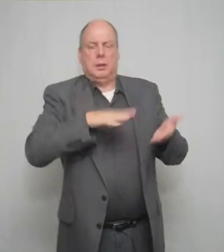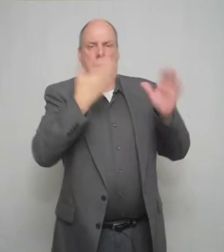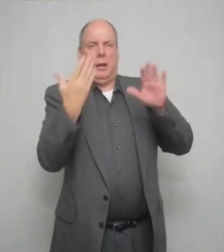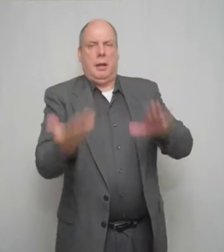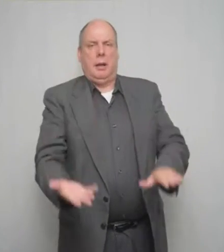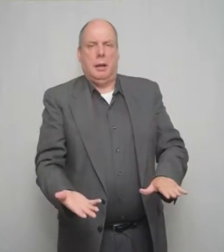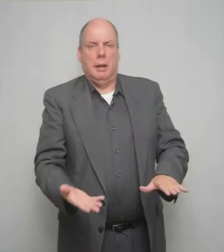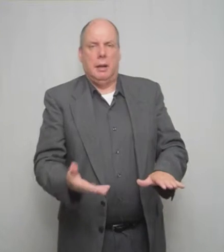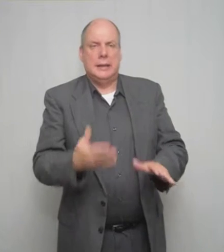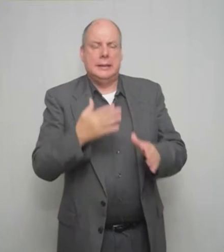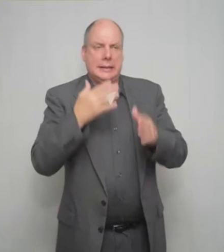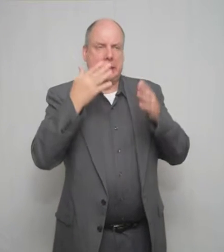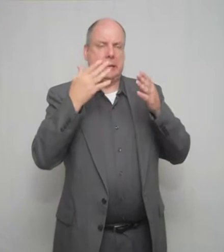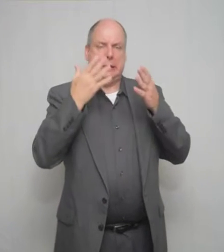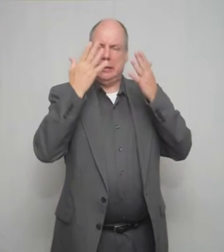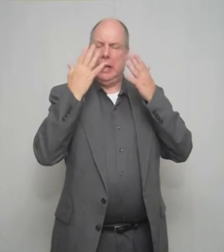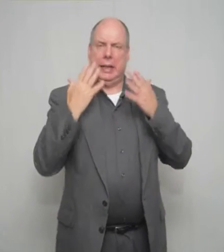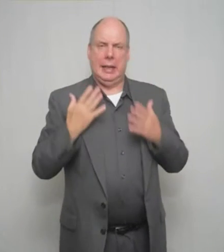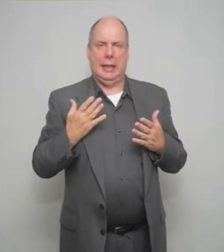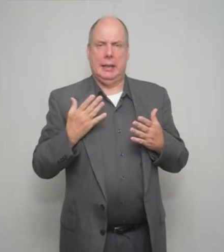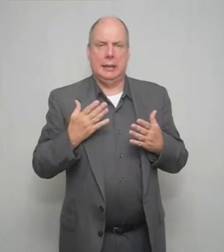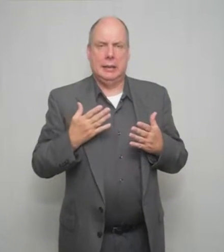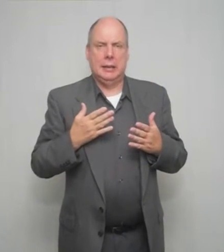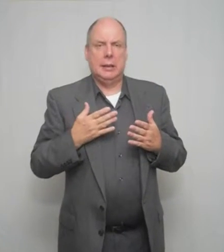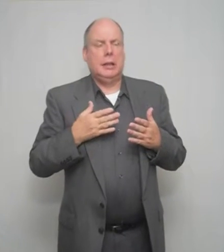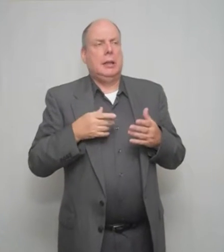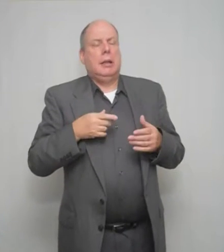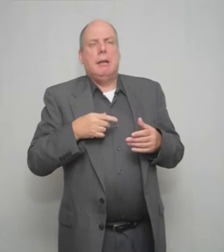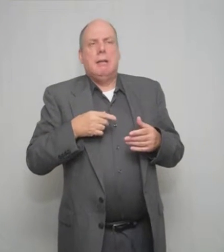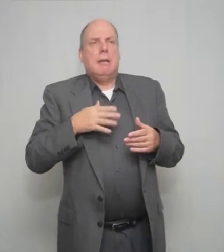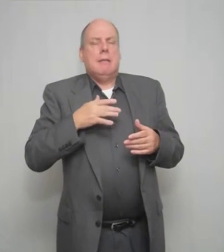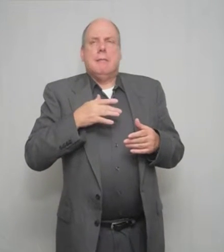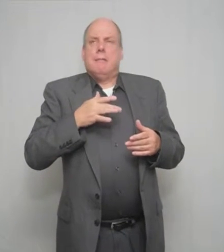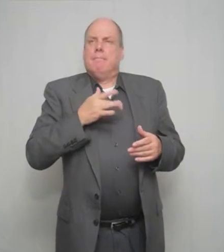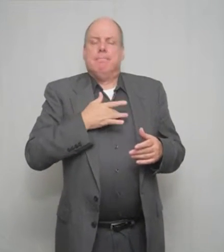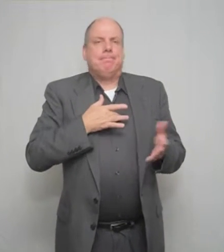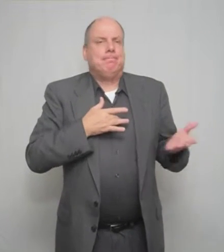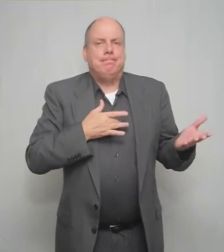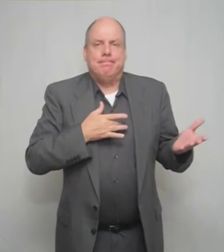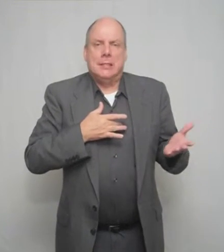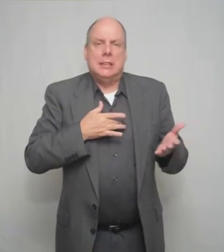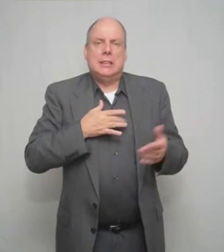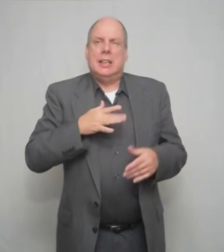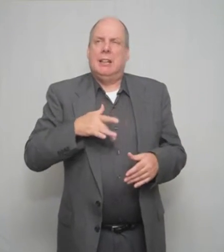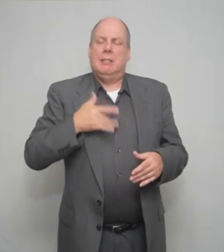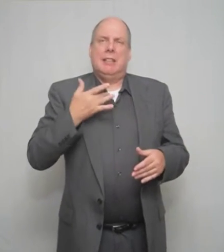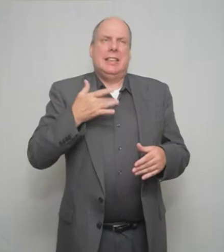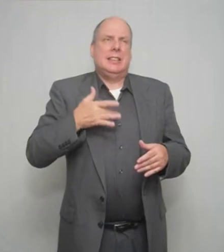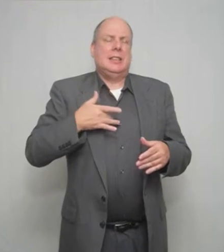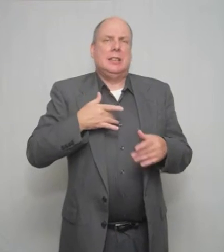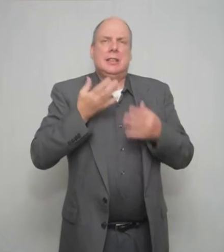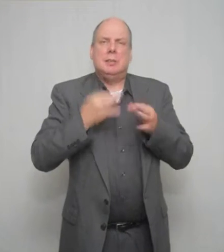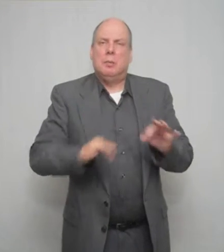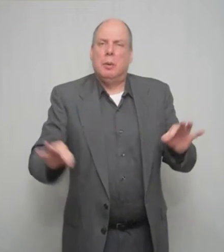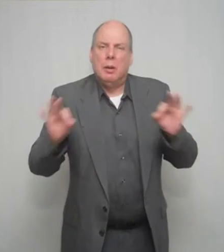the bedroom and saw that her son was dead. It's very sad. It really touched me. It